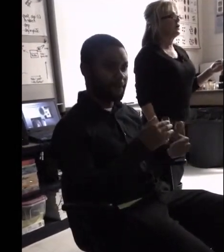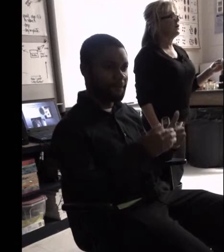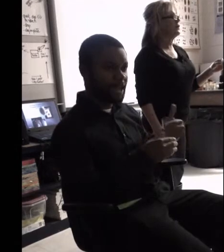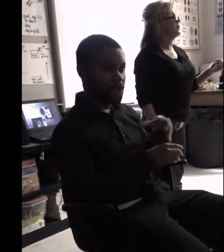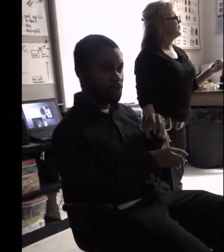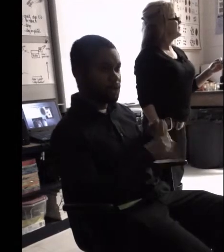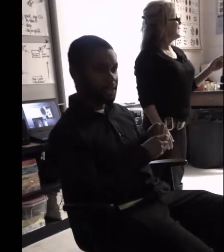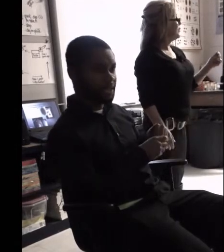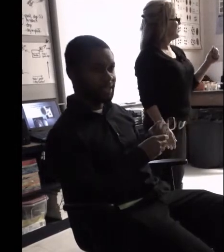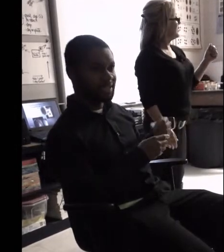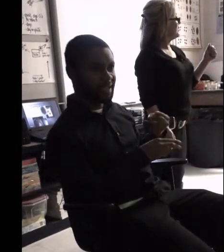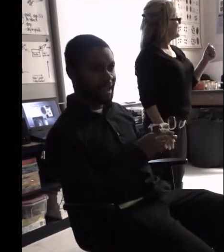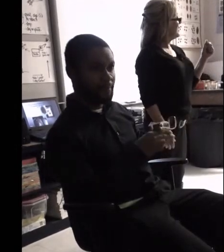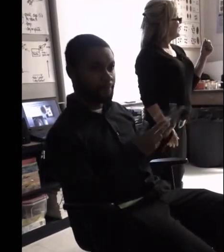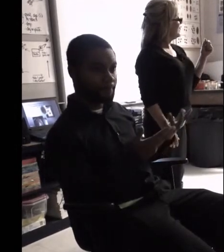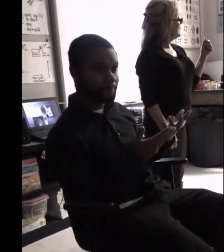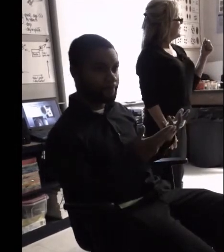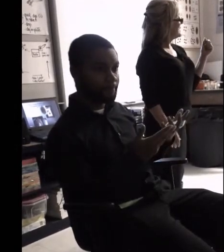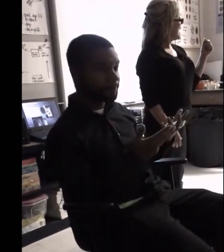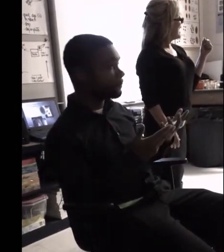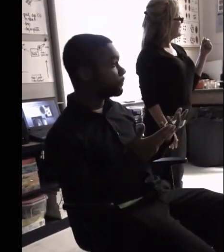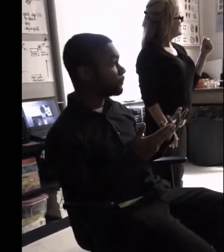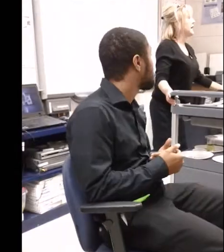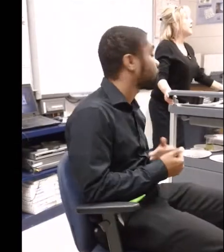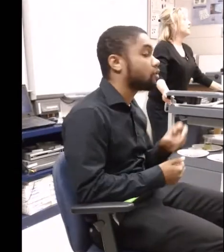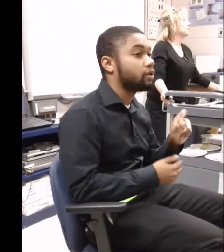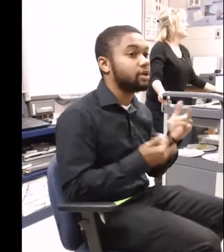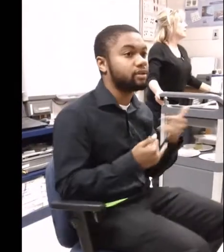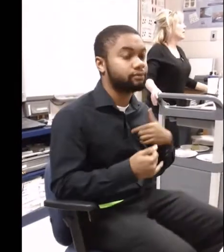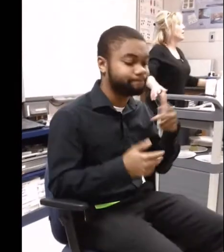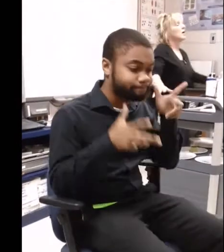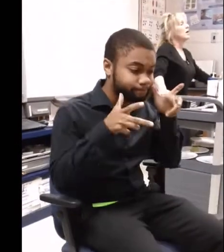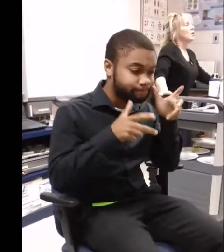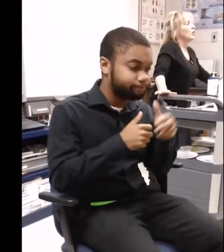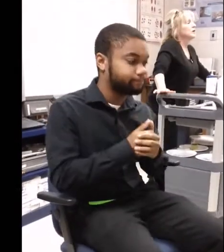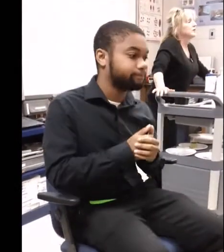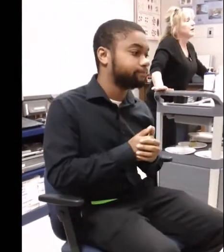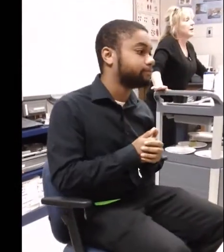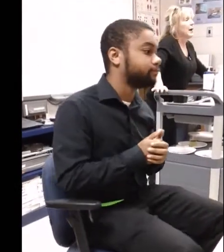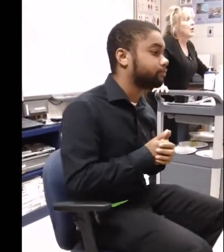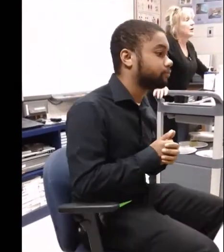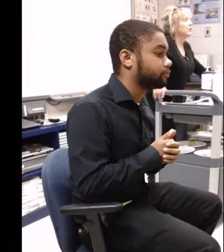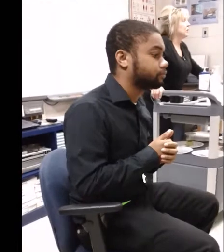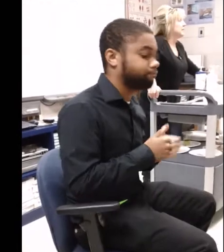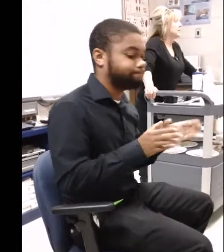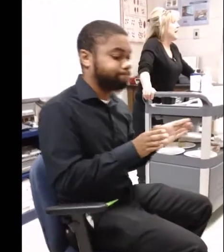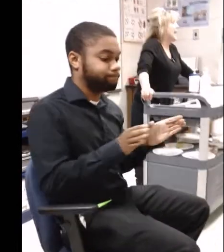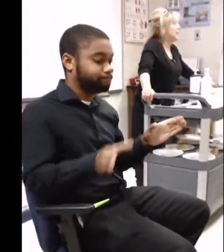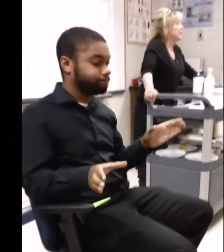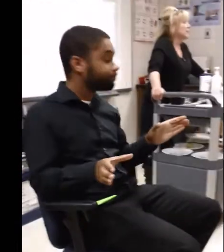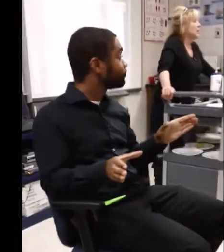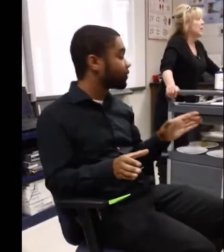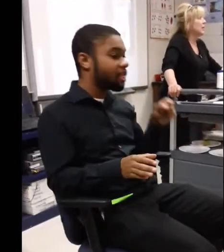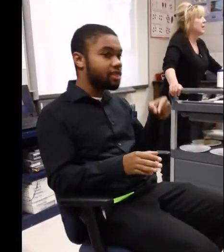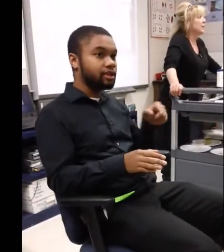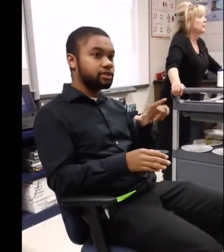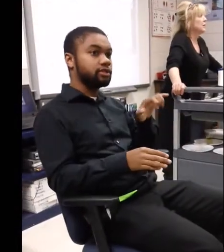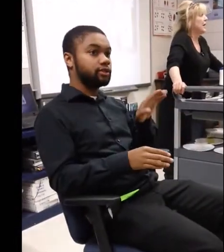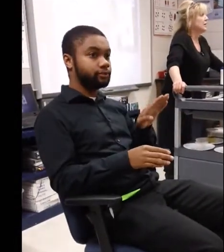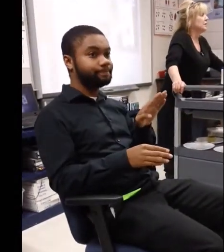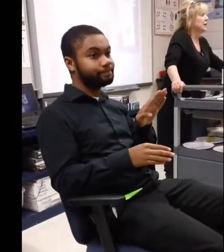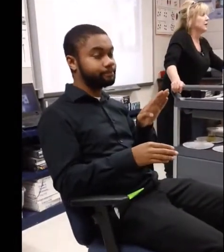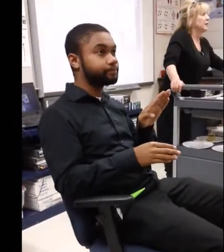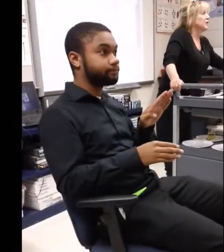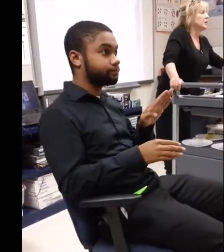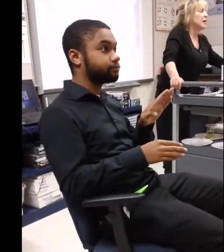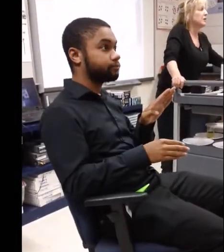word. C word. Let's say it. We're gonna split up how we're gonna do this lab, okay, because we have